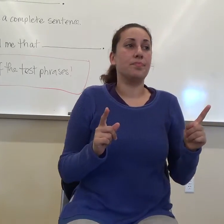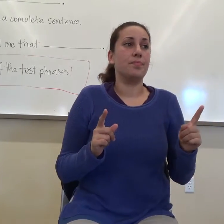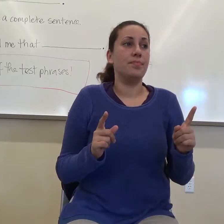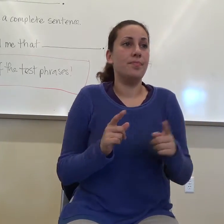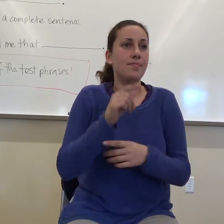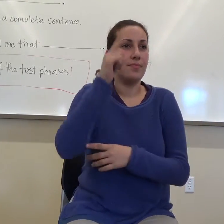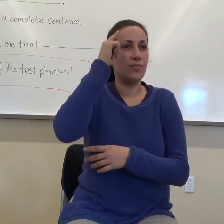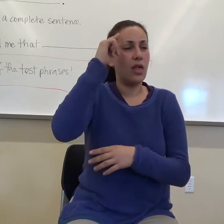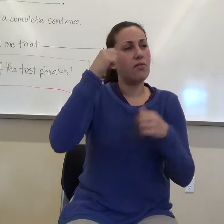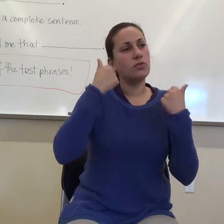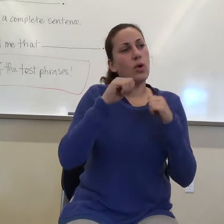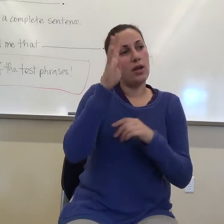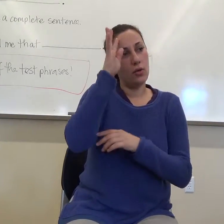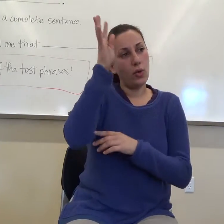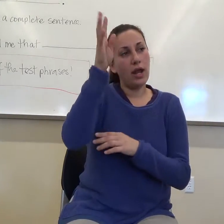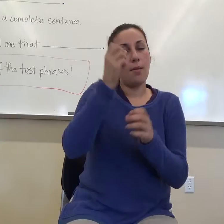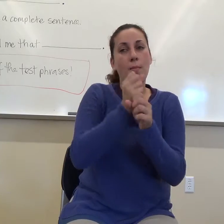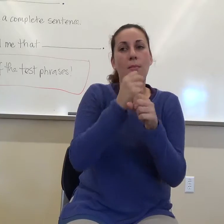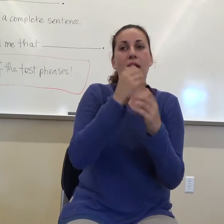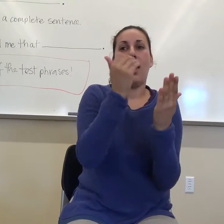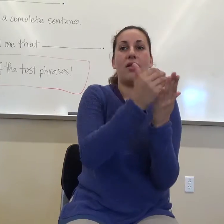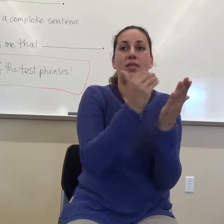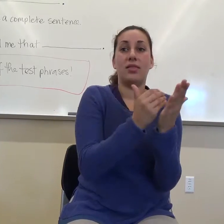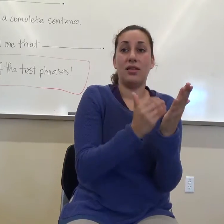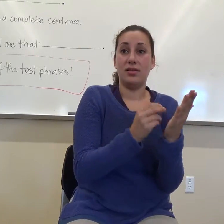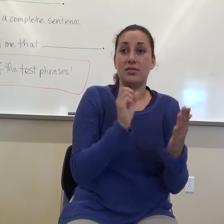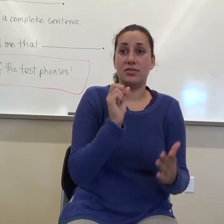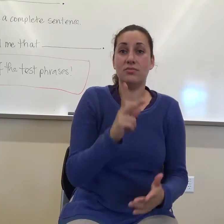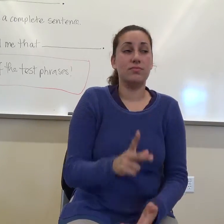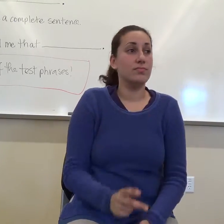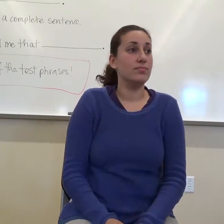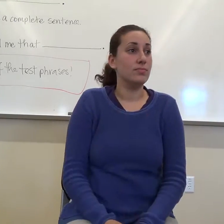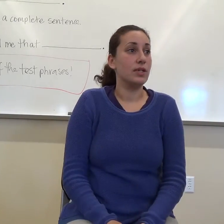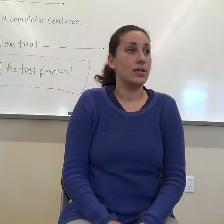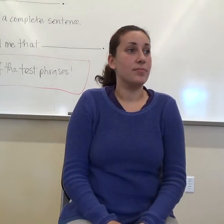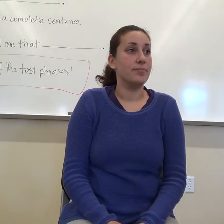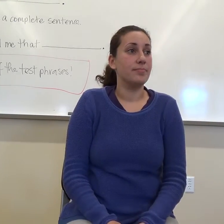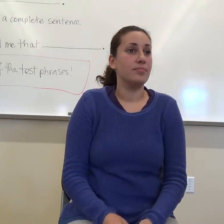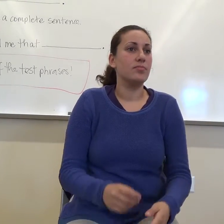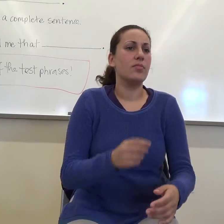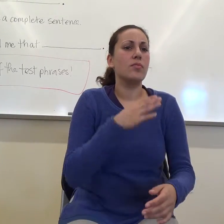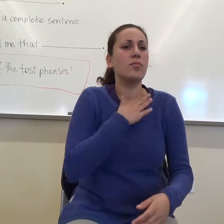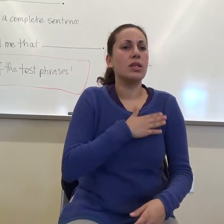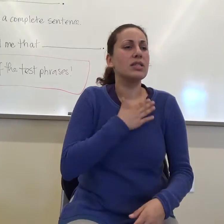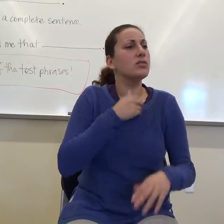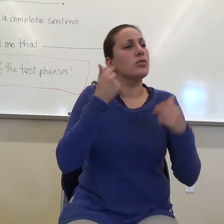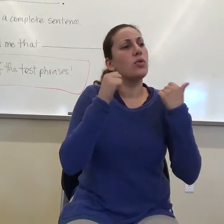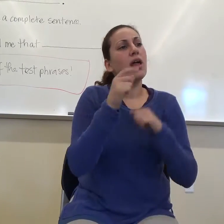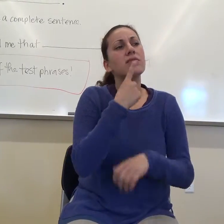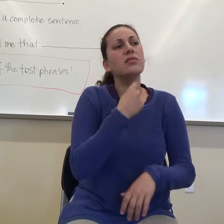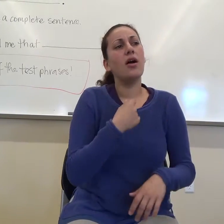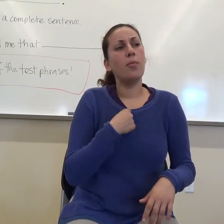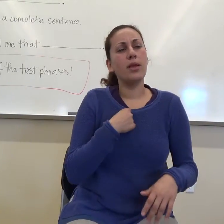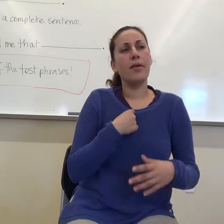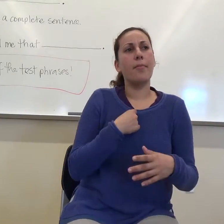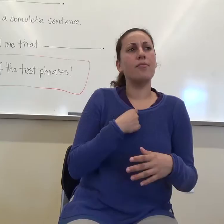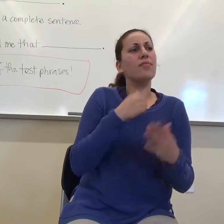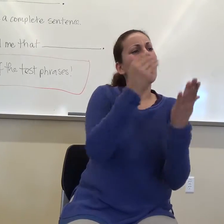of a list in your annotation. And again, be sure that you can tell me what is this list. So what